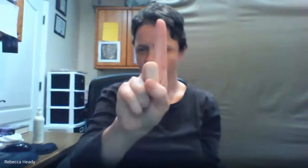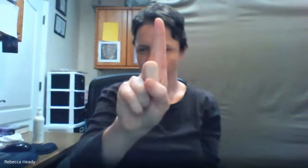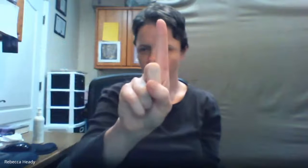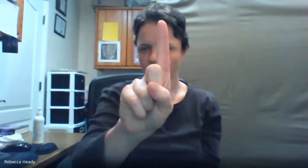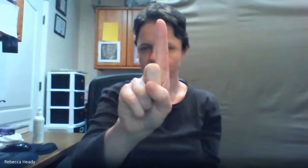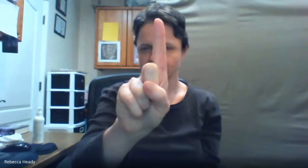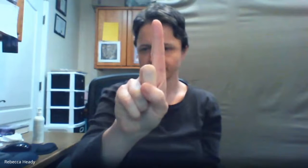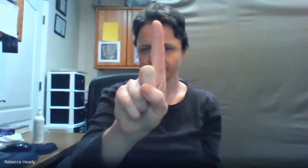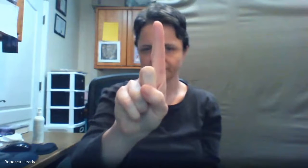1,